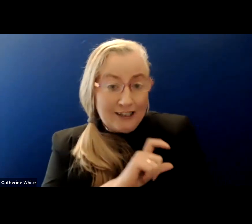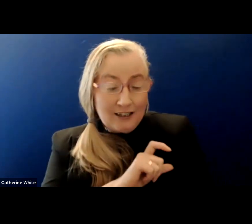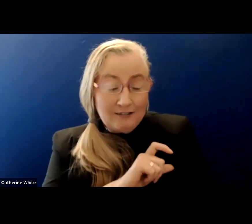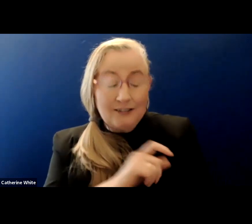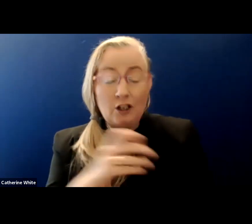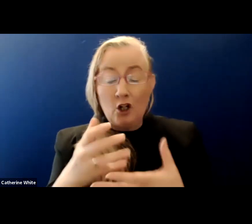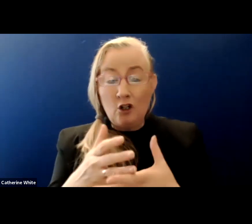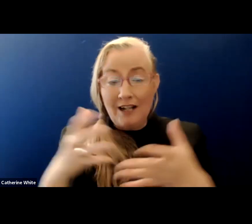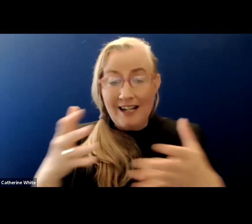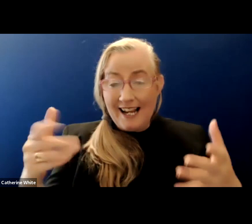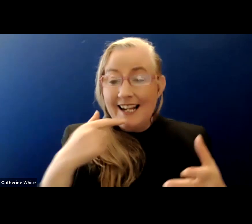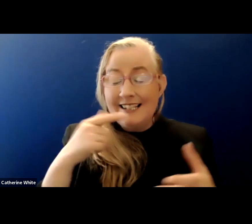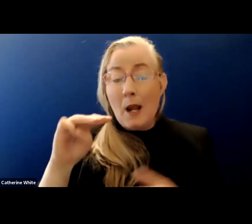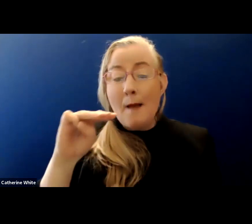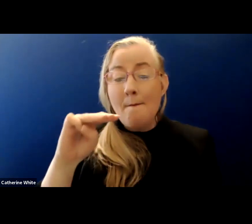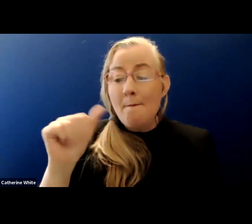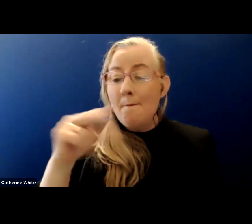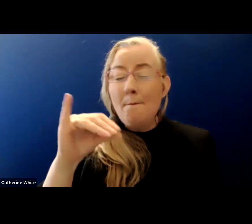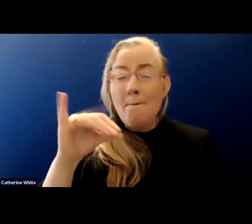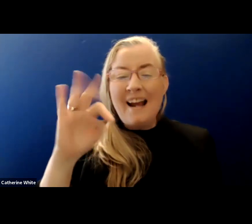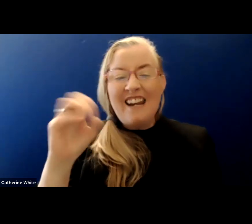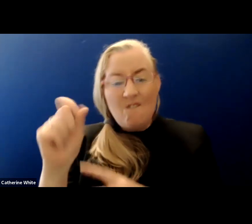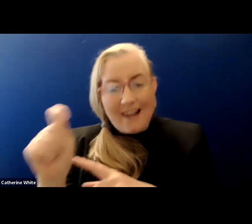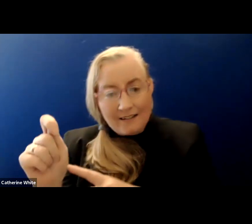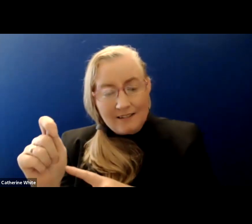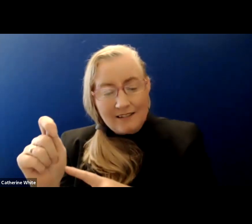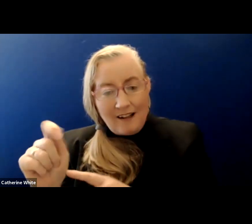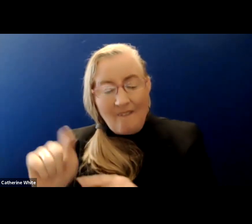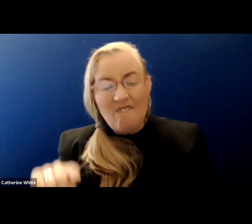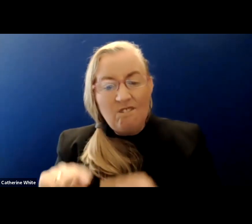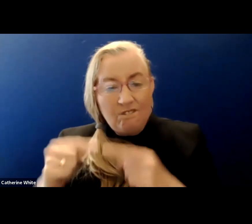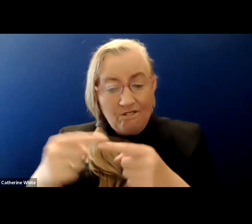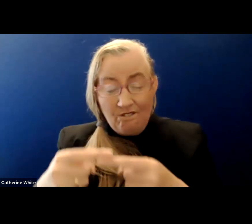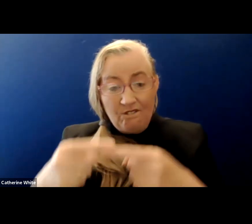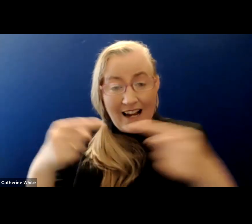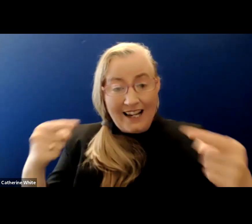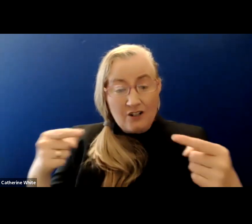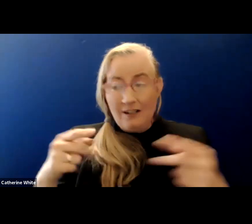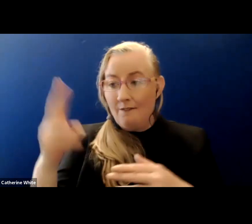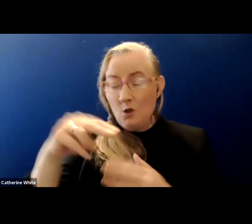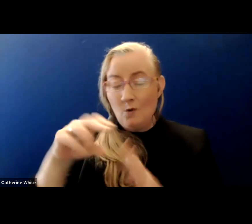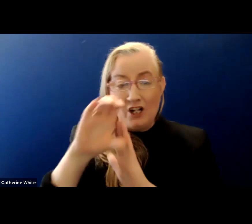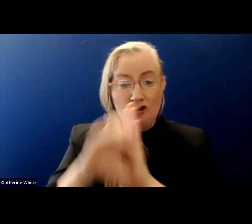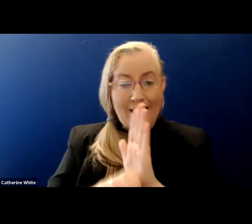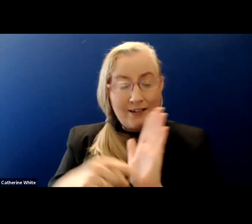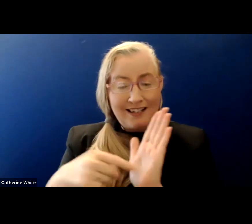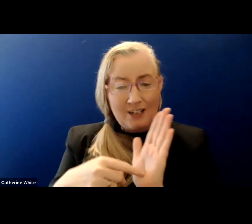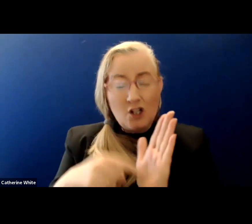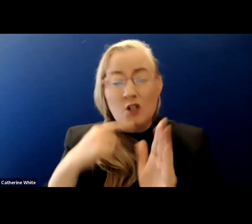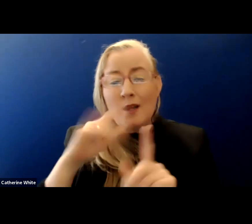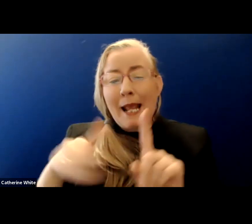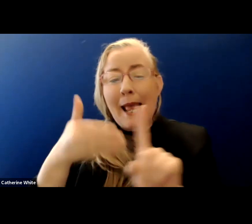scale constitutes a manifest violation of the UN Charter. So the intention behind this was